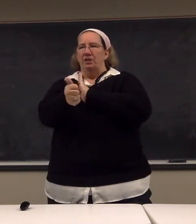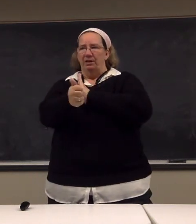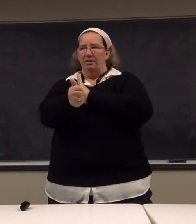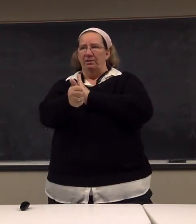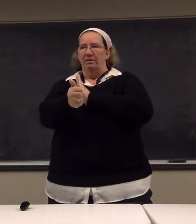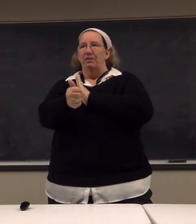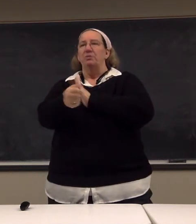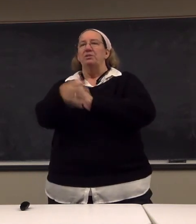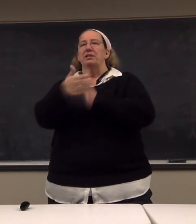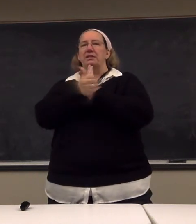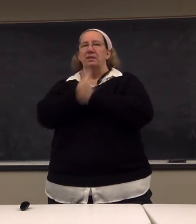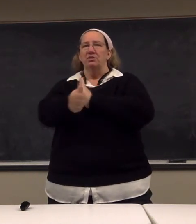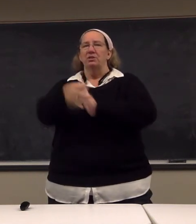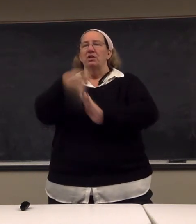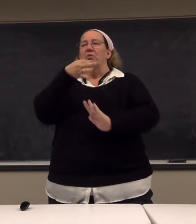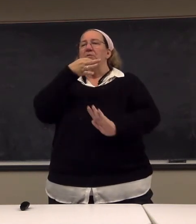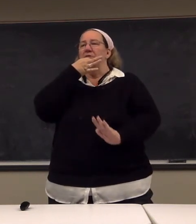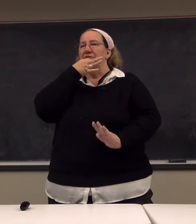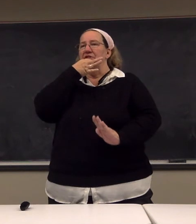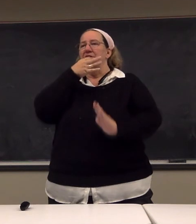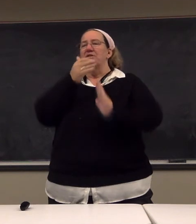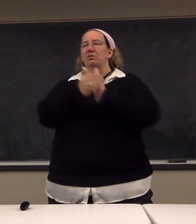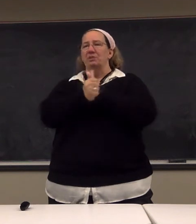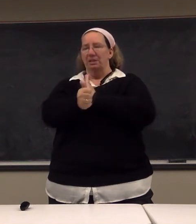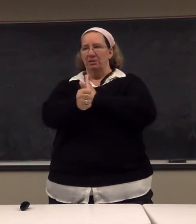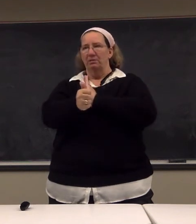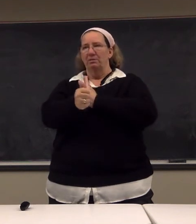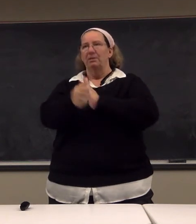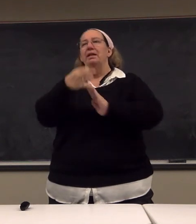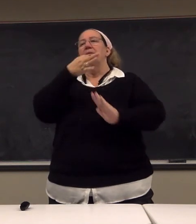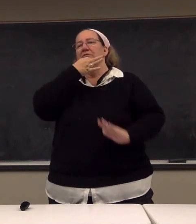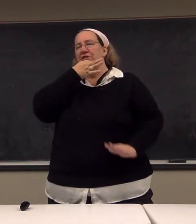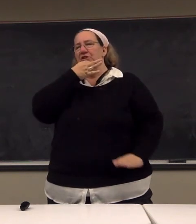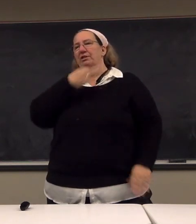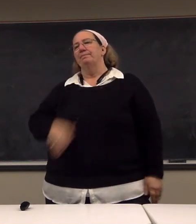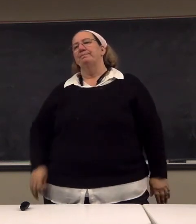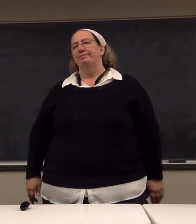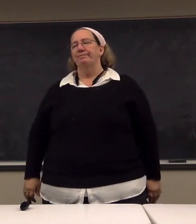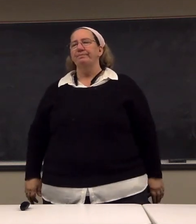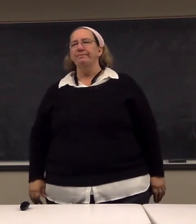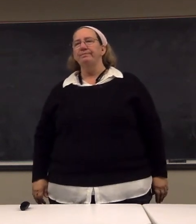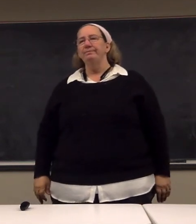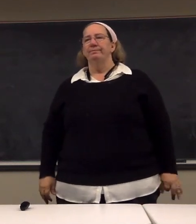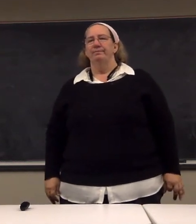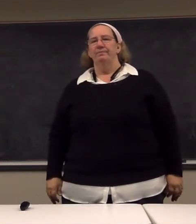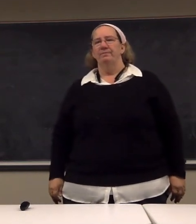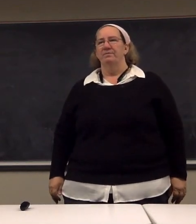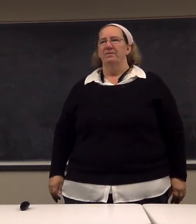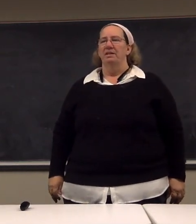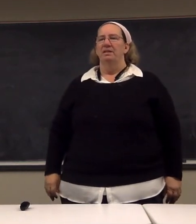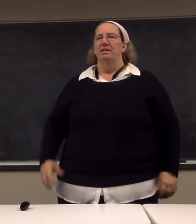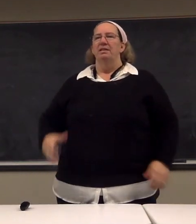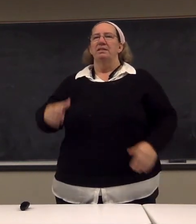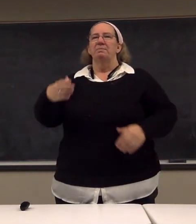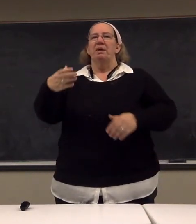here. You will see skills along with proficient. So skill and then proficient. Disempowered. Disempowered